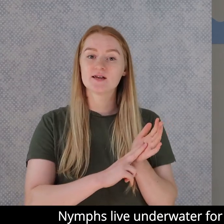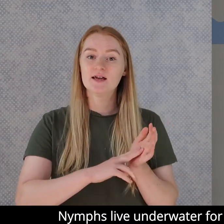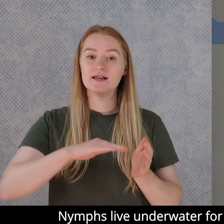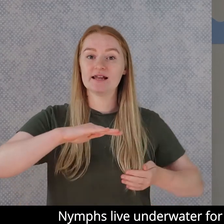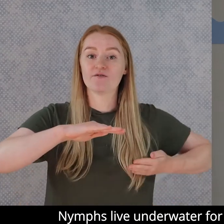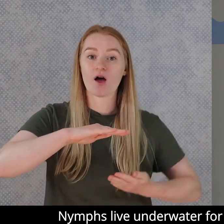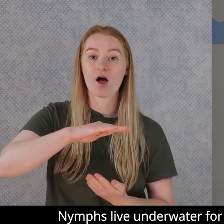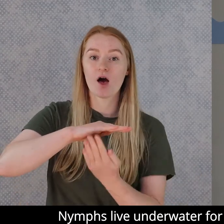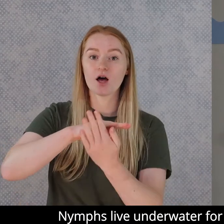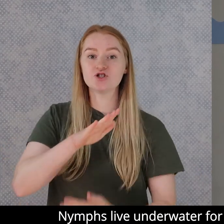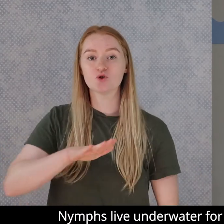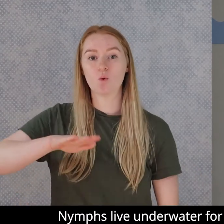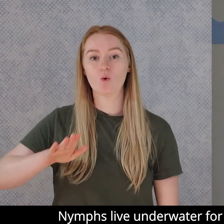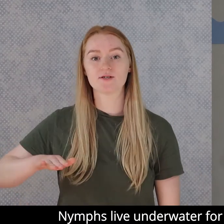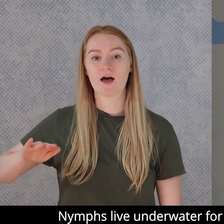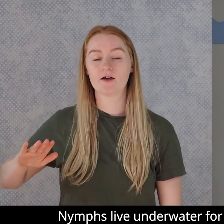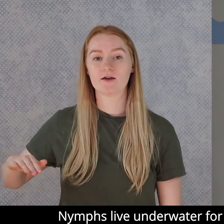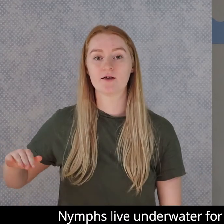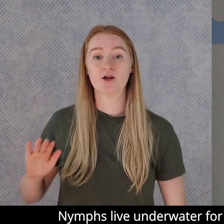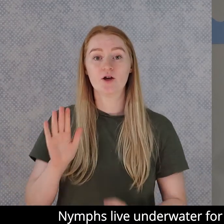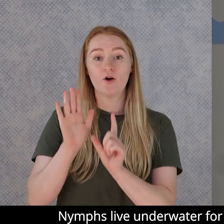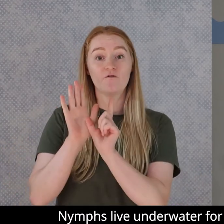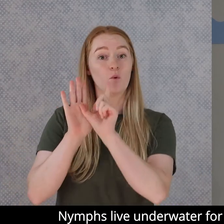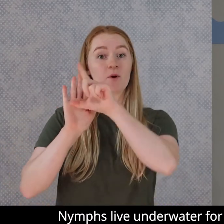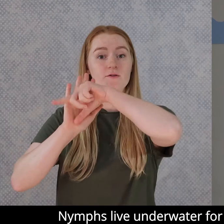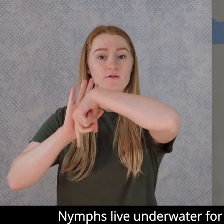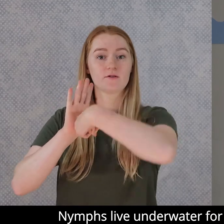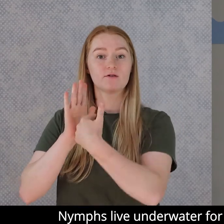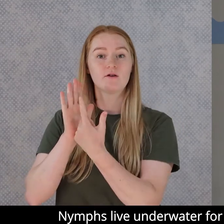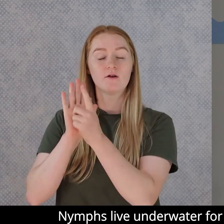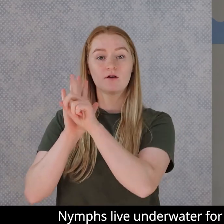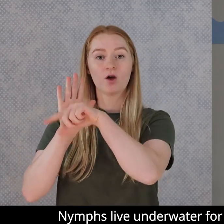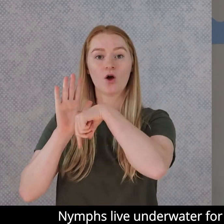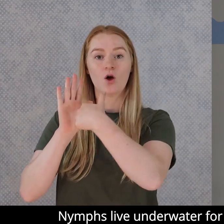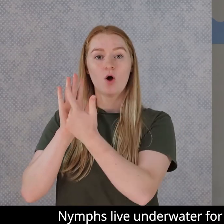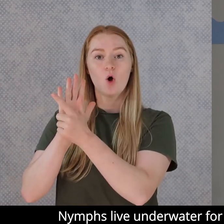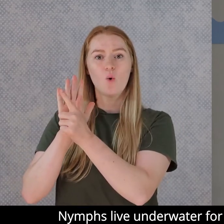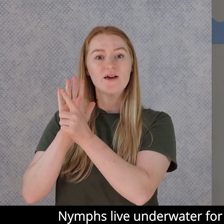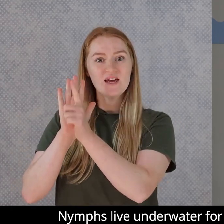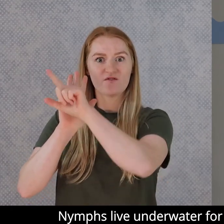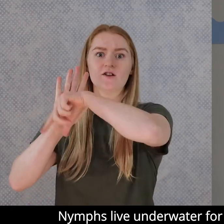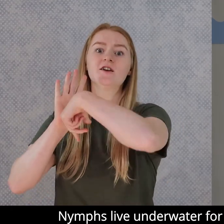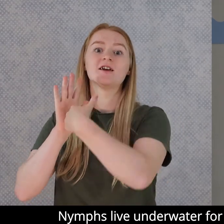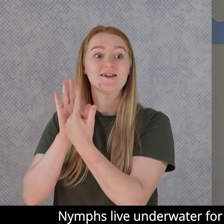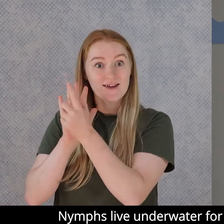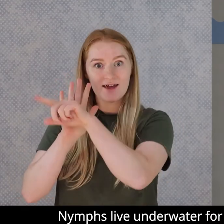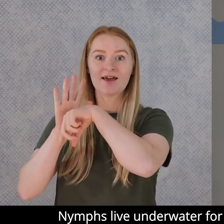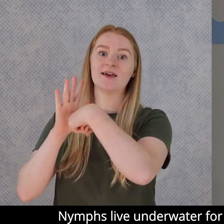Nymphs live underwater for months or